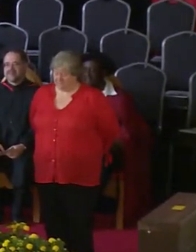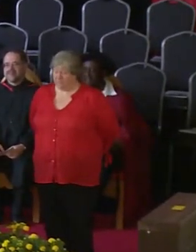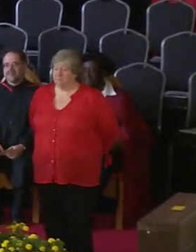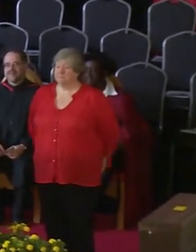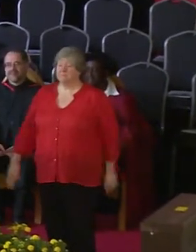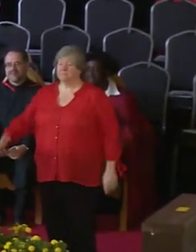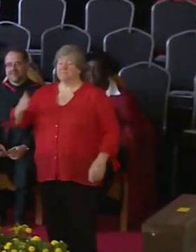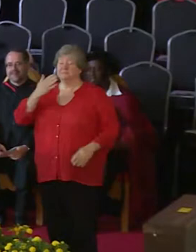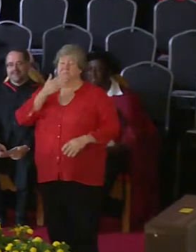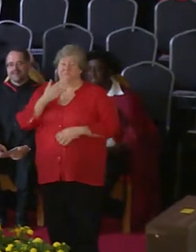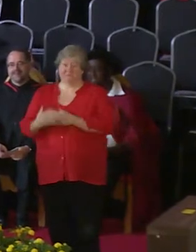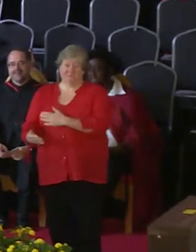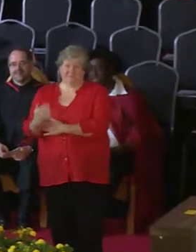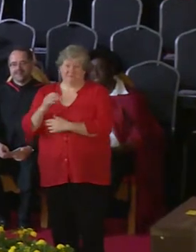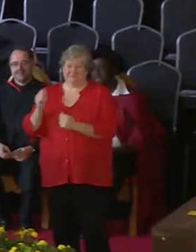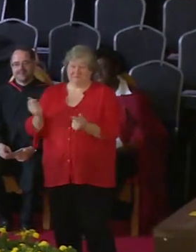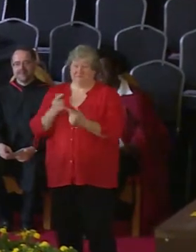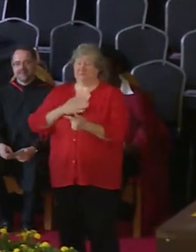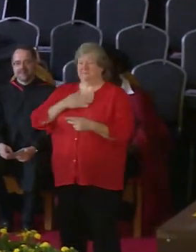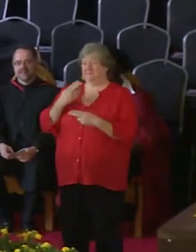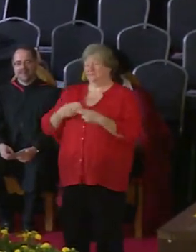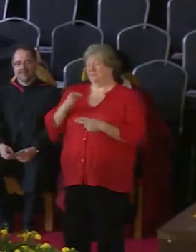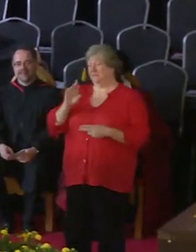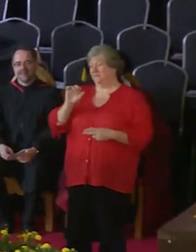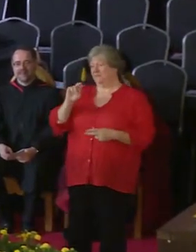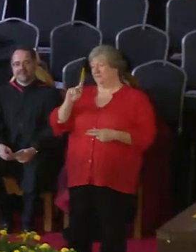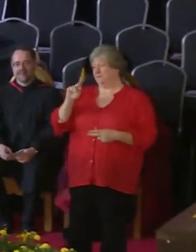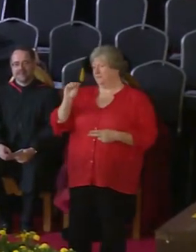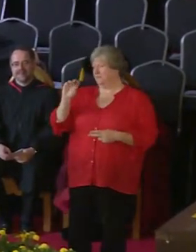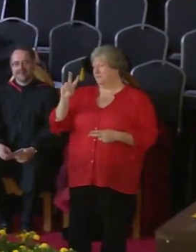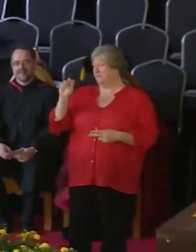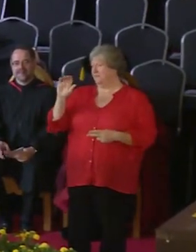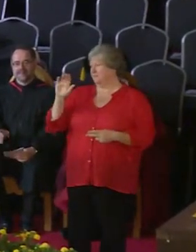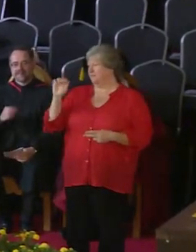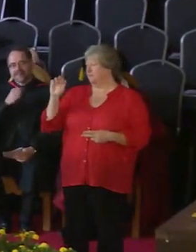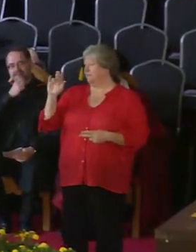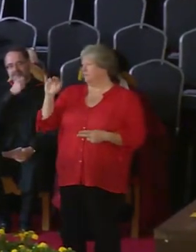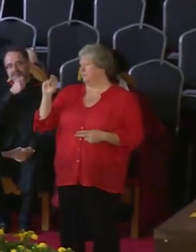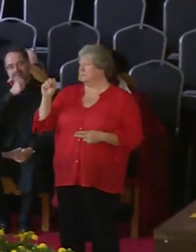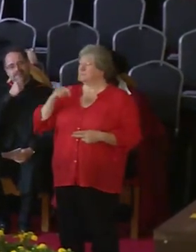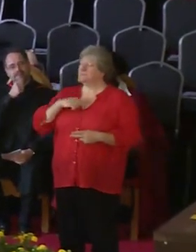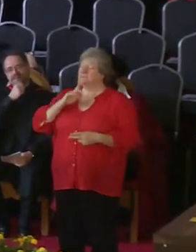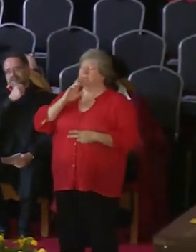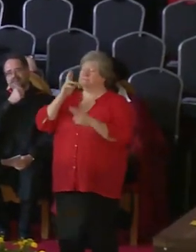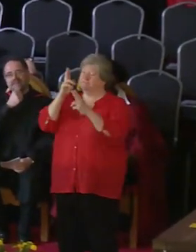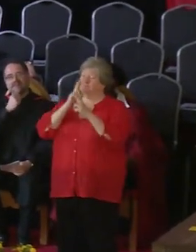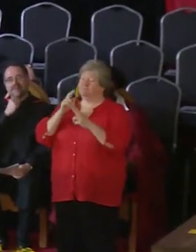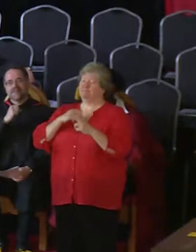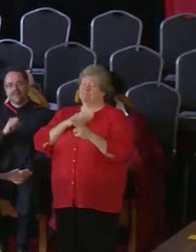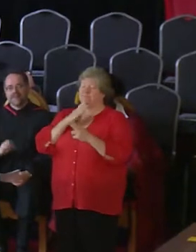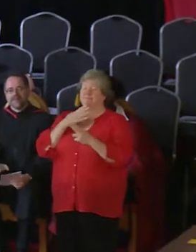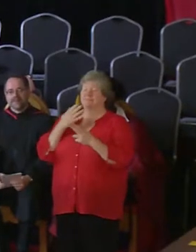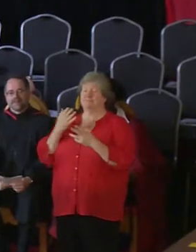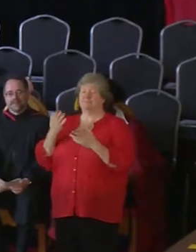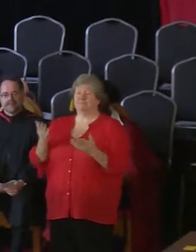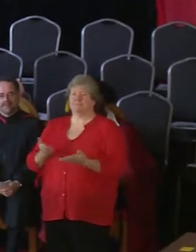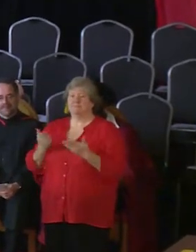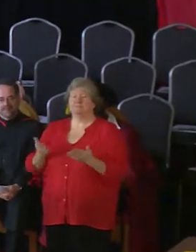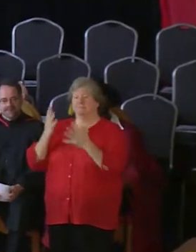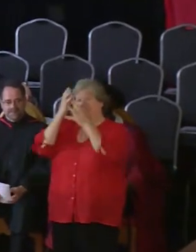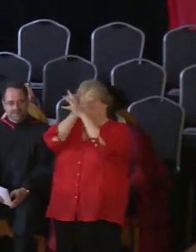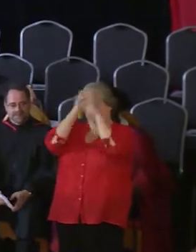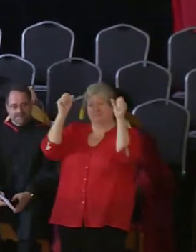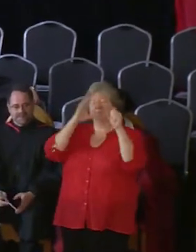Well, good morning, everyone. My name is Franco Vaccarino, and I have the honor and the privilege of serving as the president and vice chancellor of this